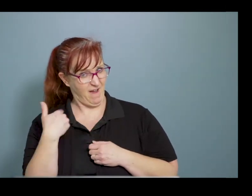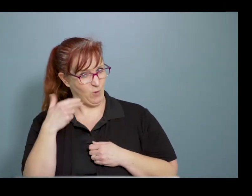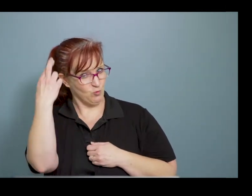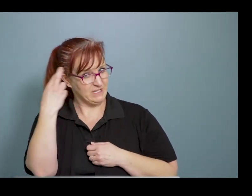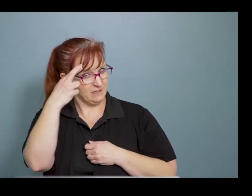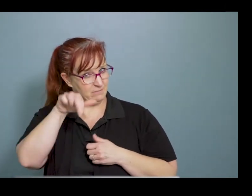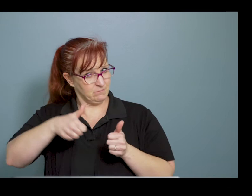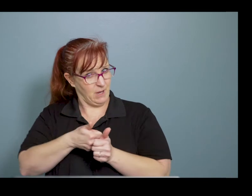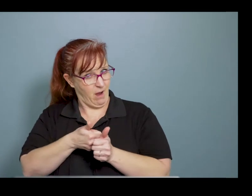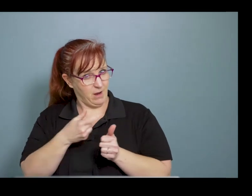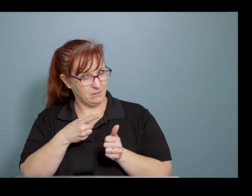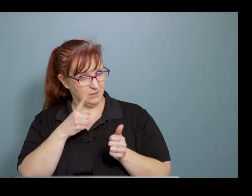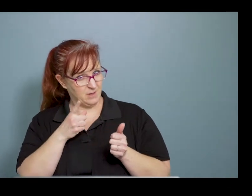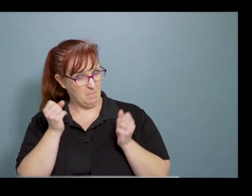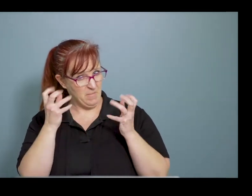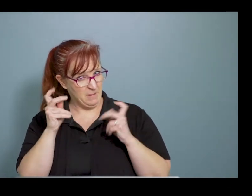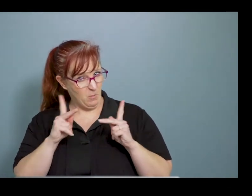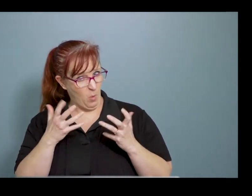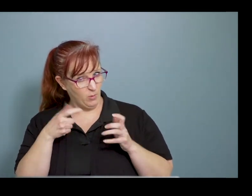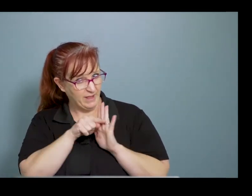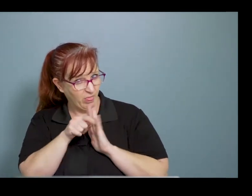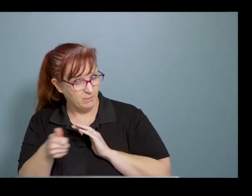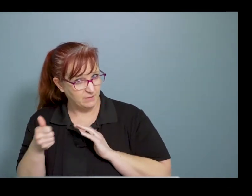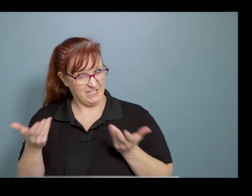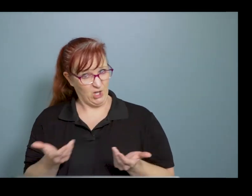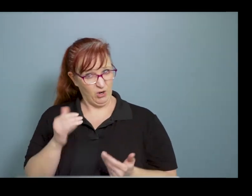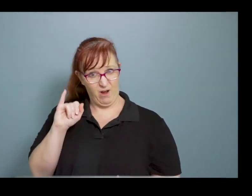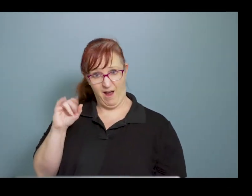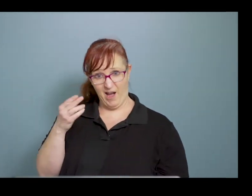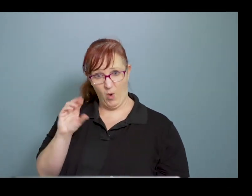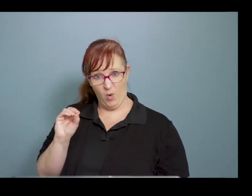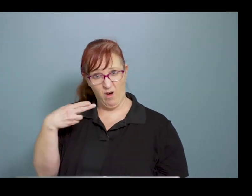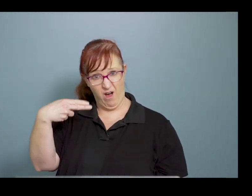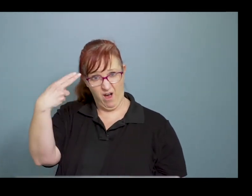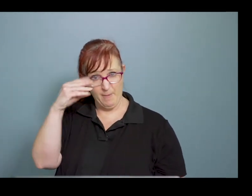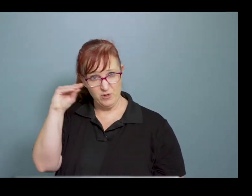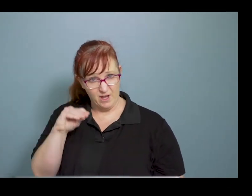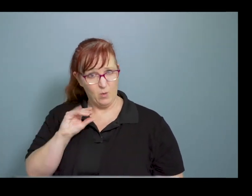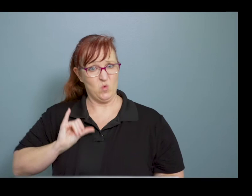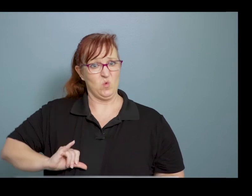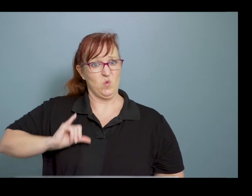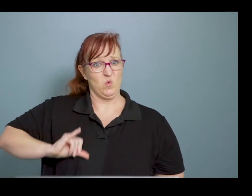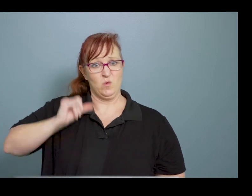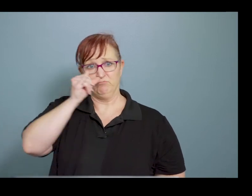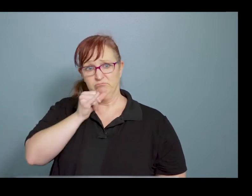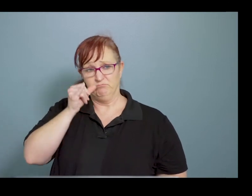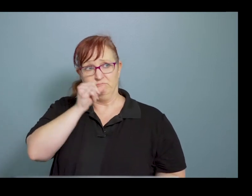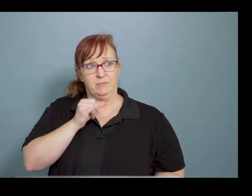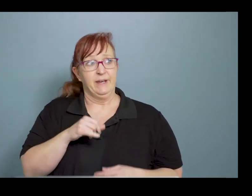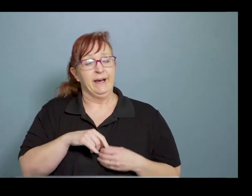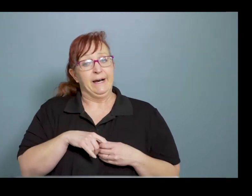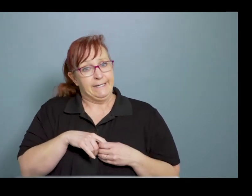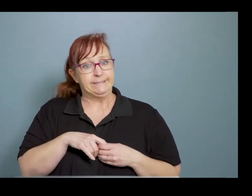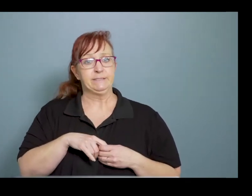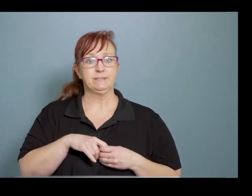that. And I think that's probably, days of discussion that could take place on that, but